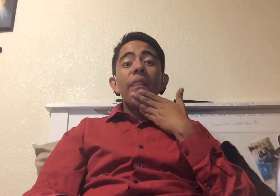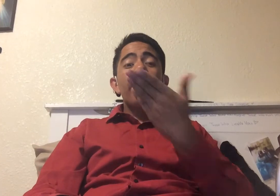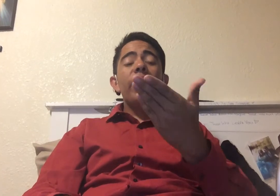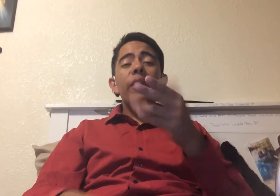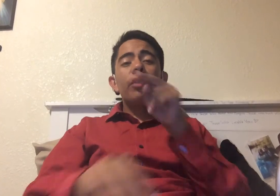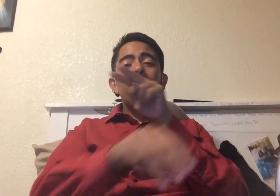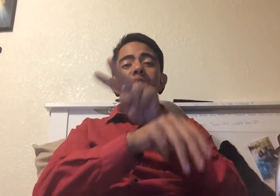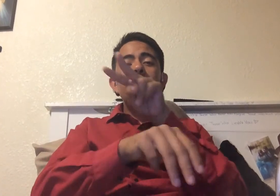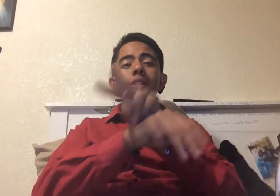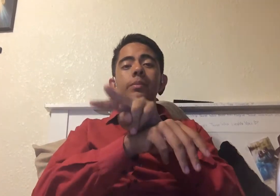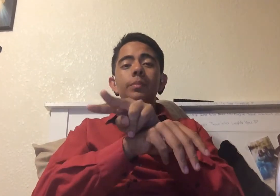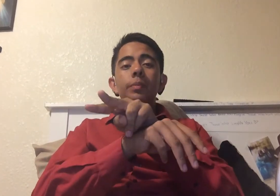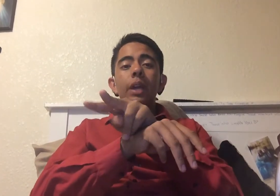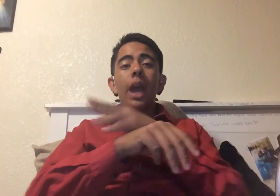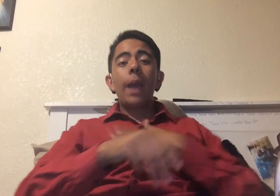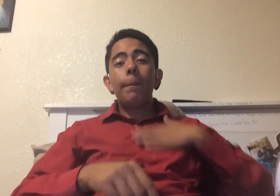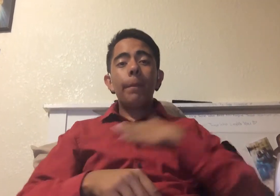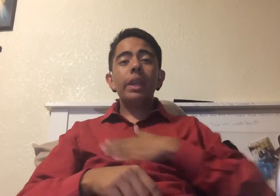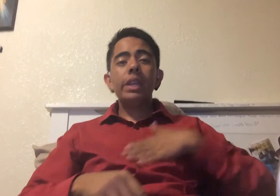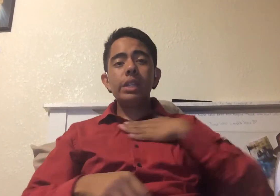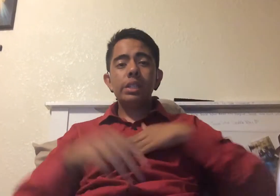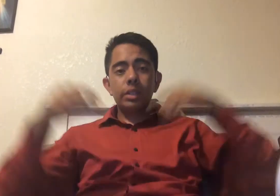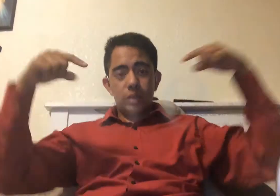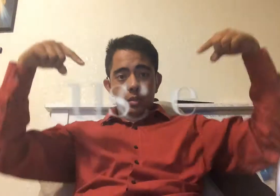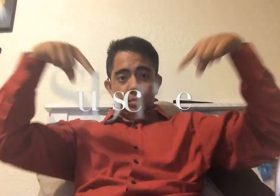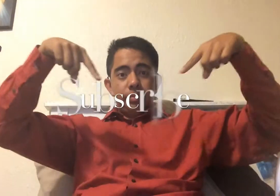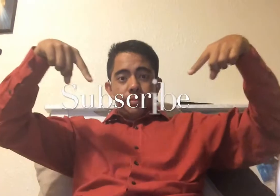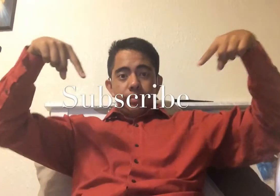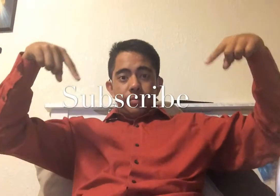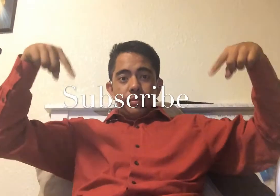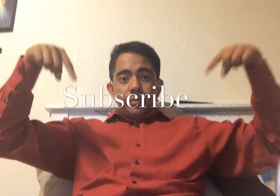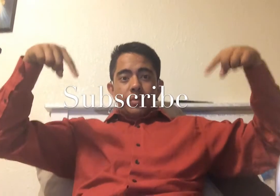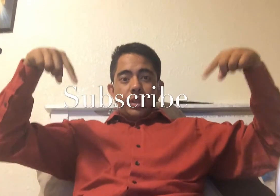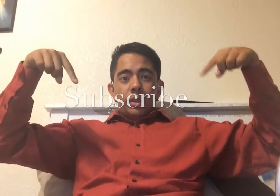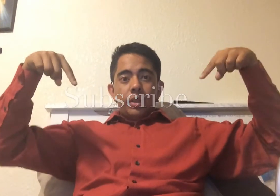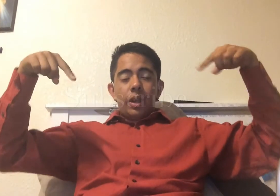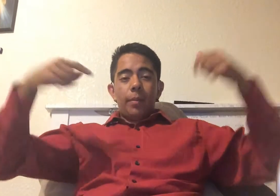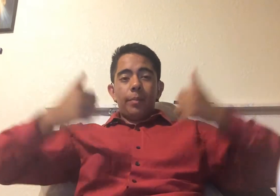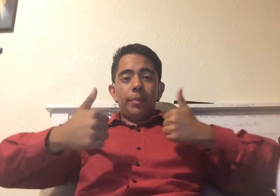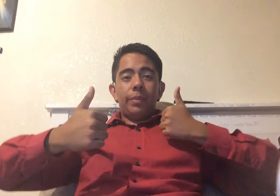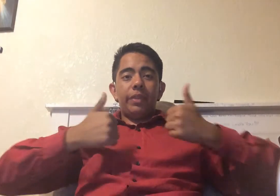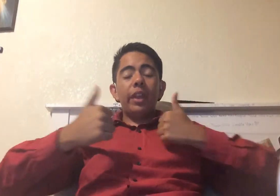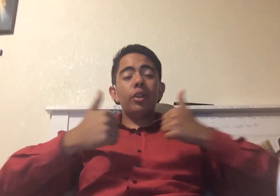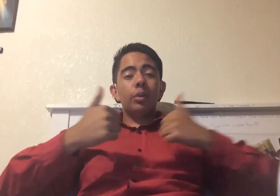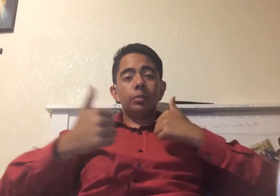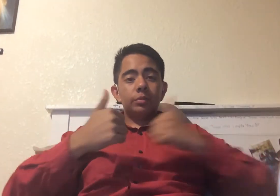Thank you for watching. I pretty... Okay. Thank you.